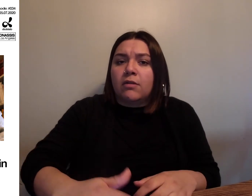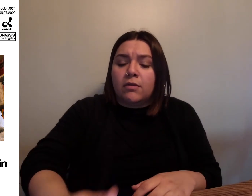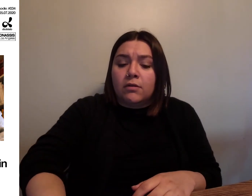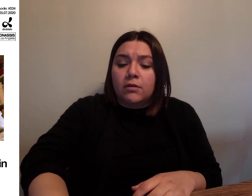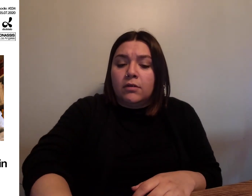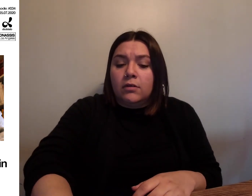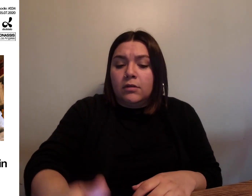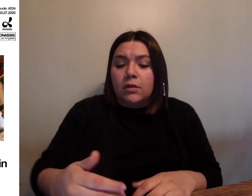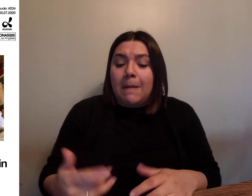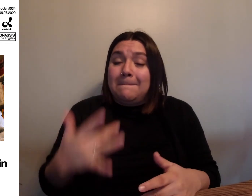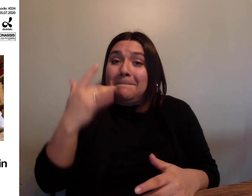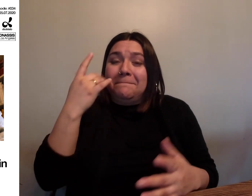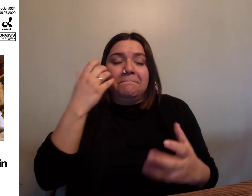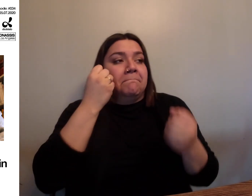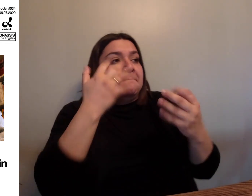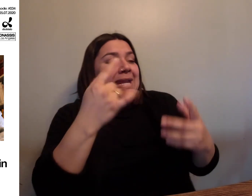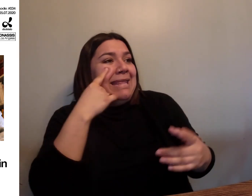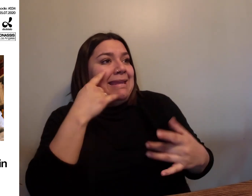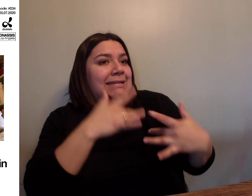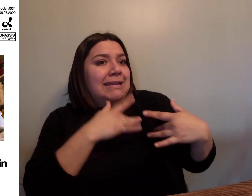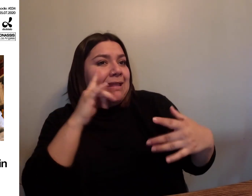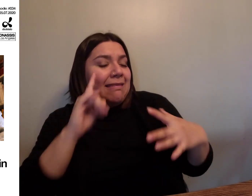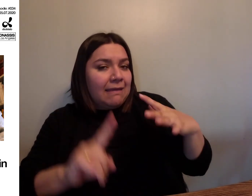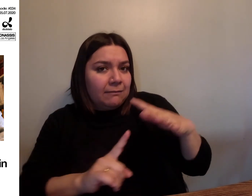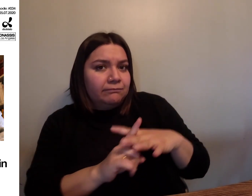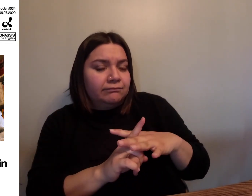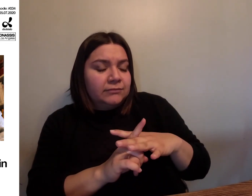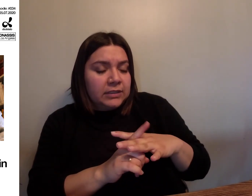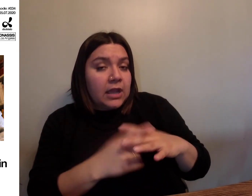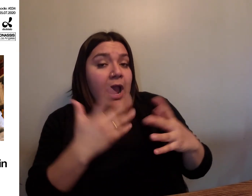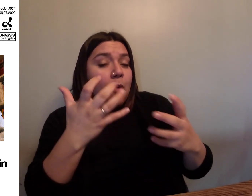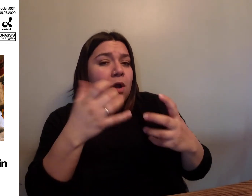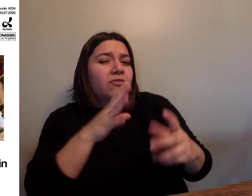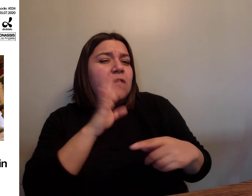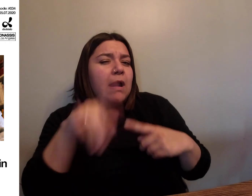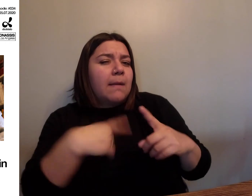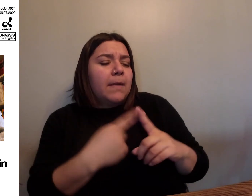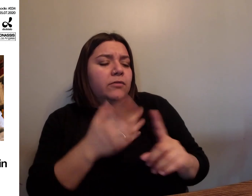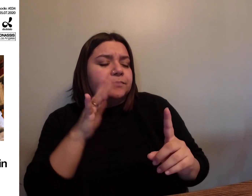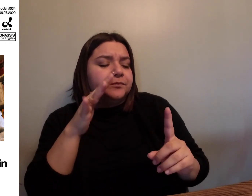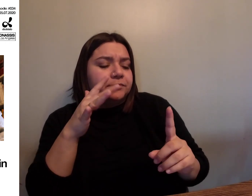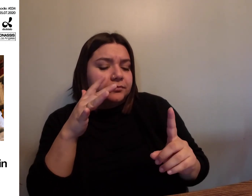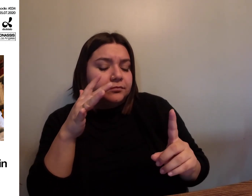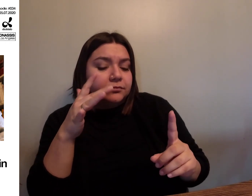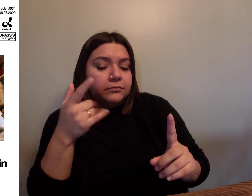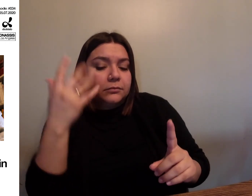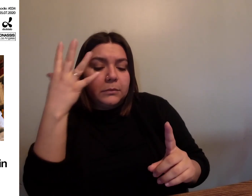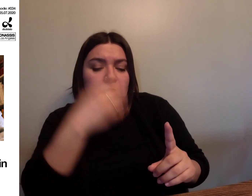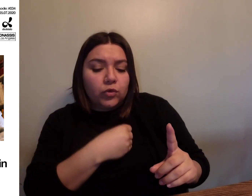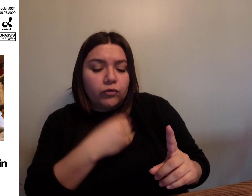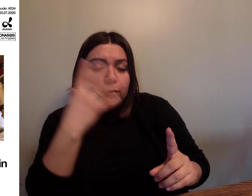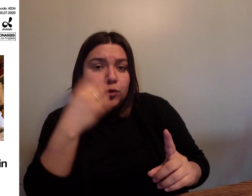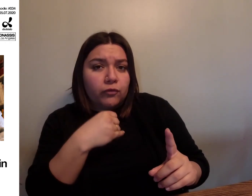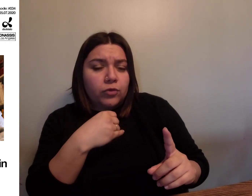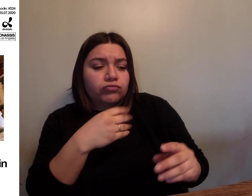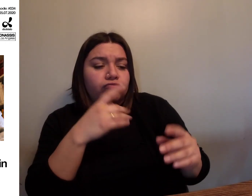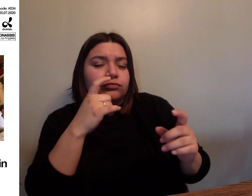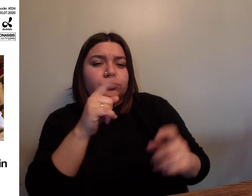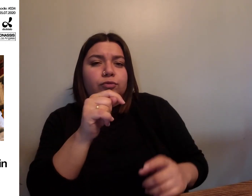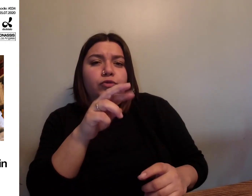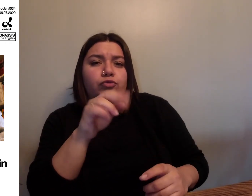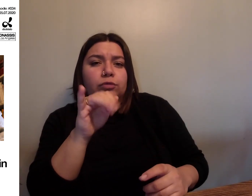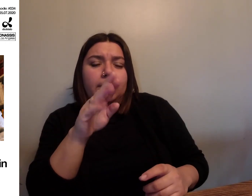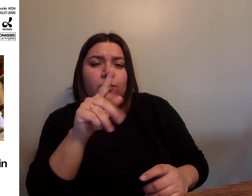things come to mind. One of them is I'd like to bring back to your mind a beautiful